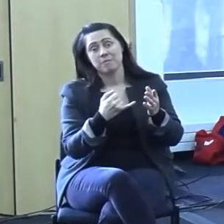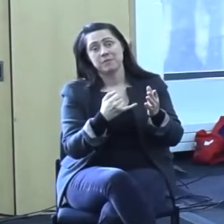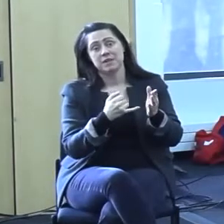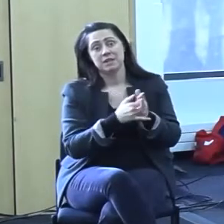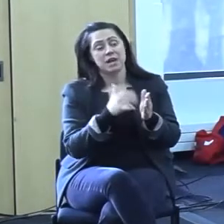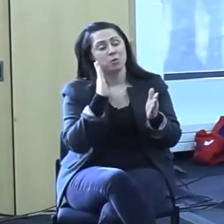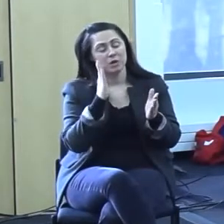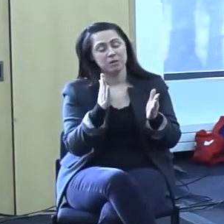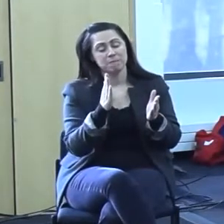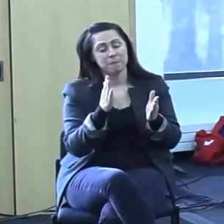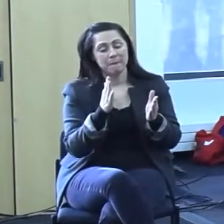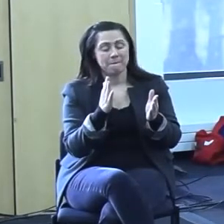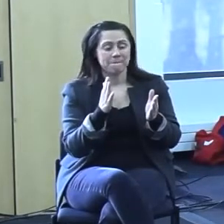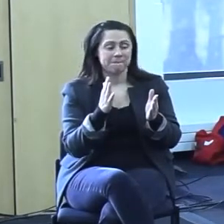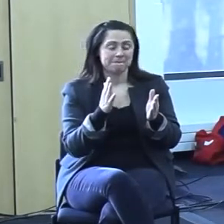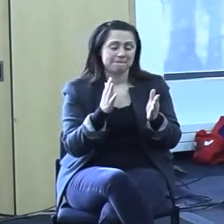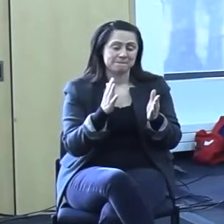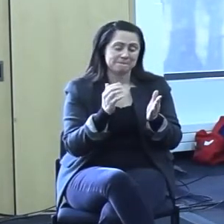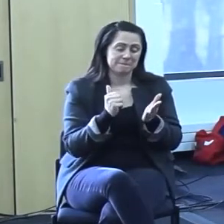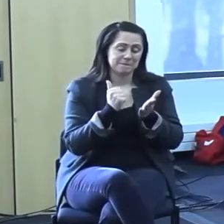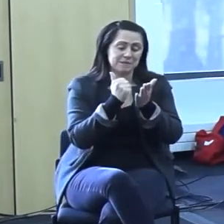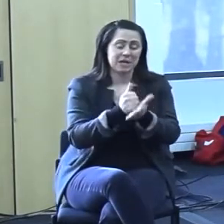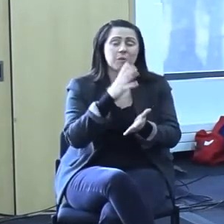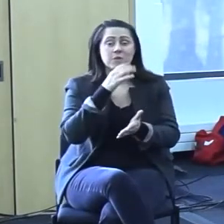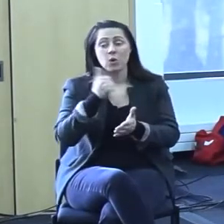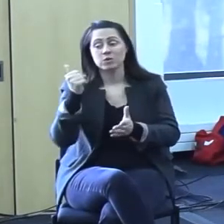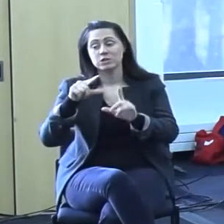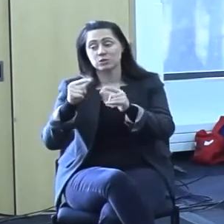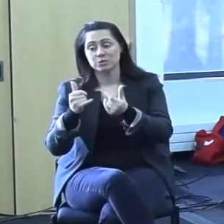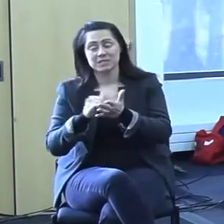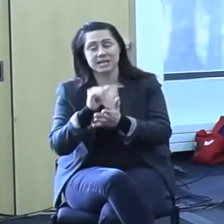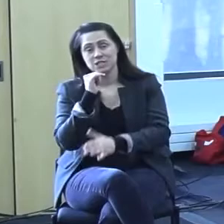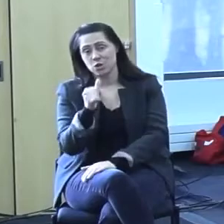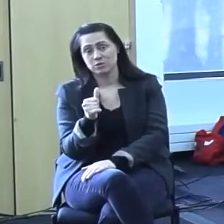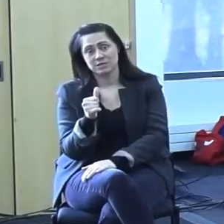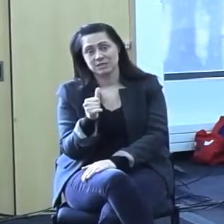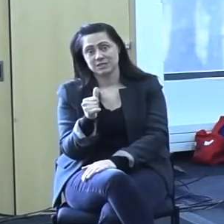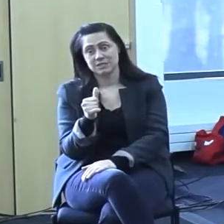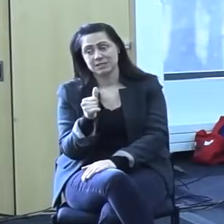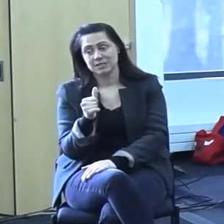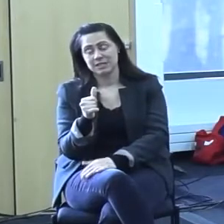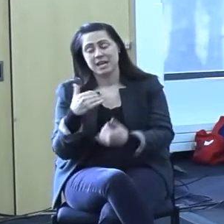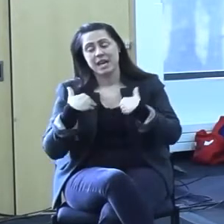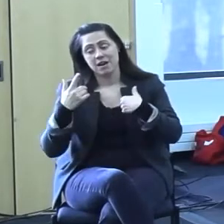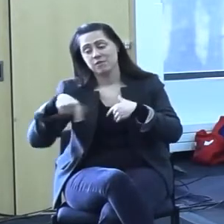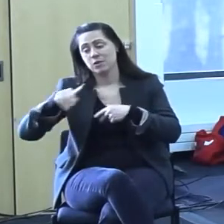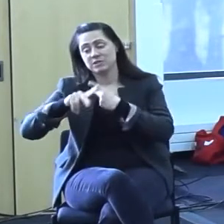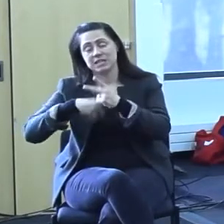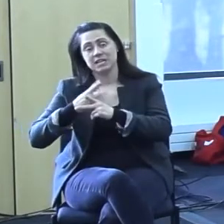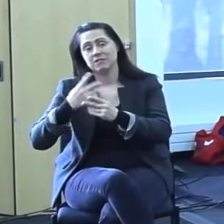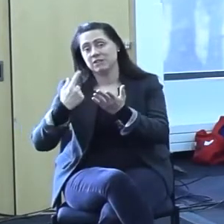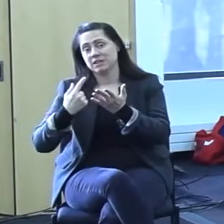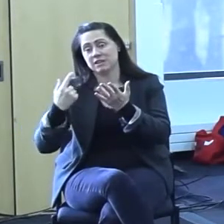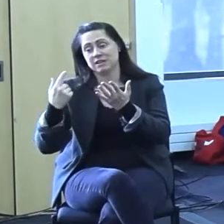into the older groups that haven't had these conversations